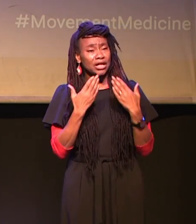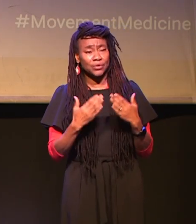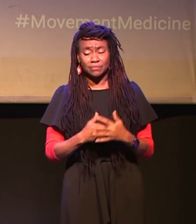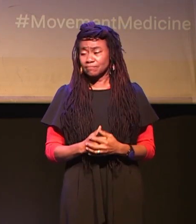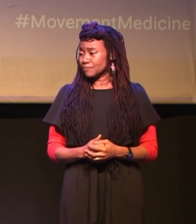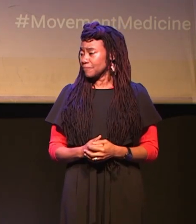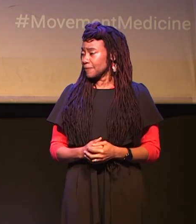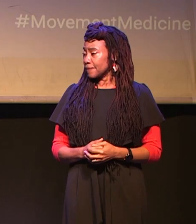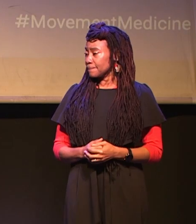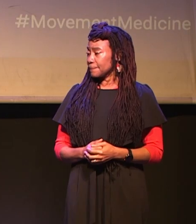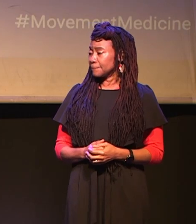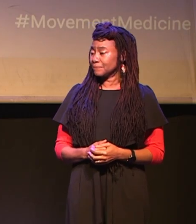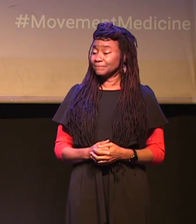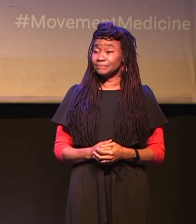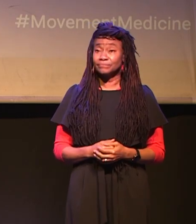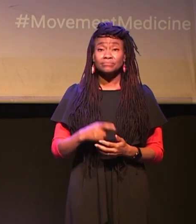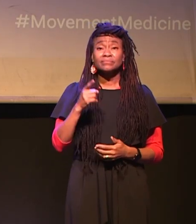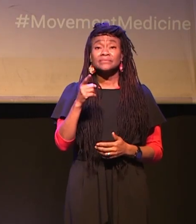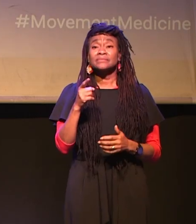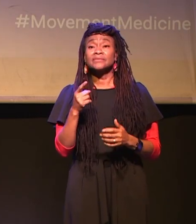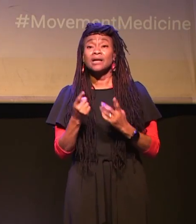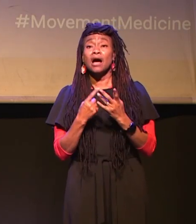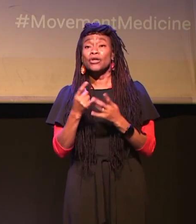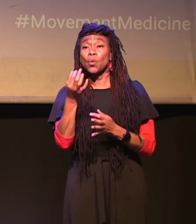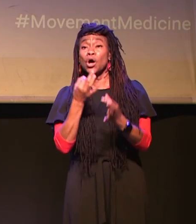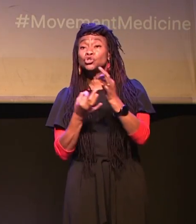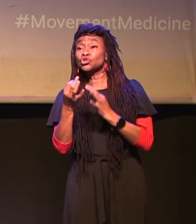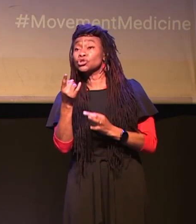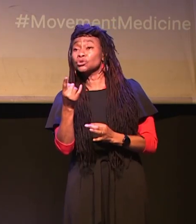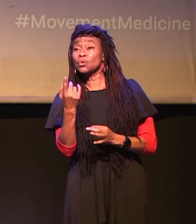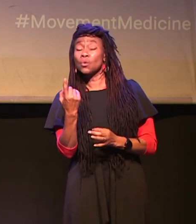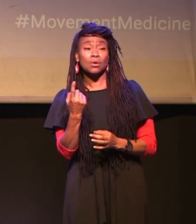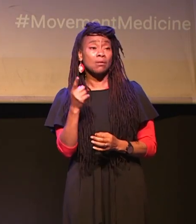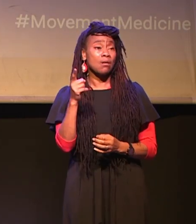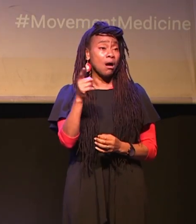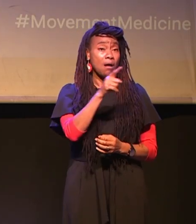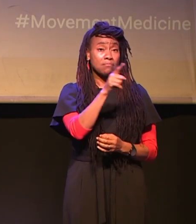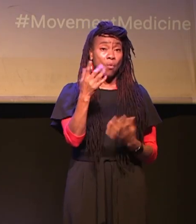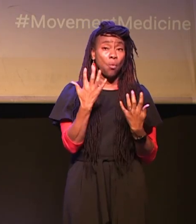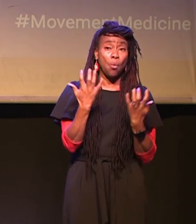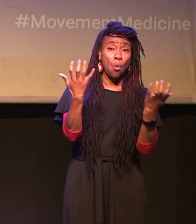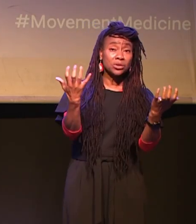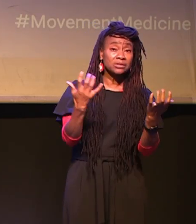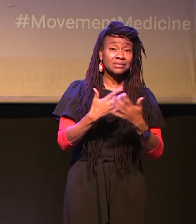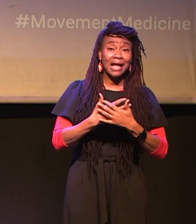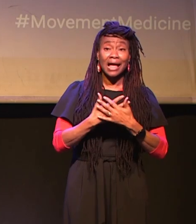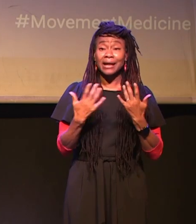Nishma, did you have other questions, or should I take some from the... Does anyone have any other questions from the